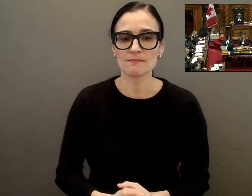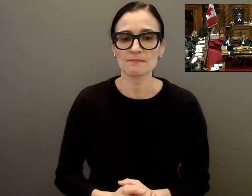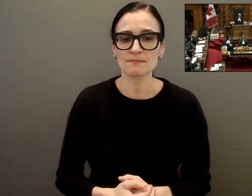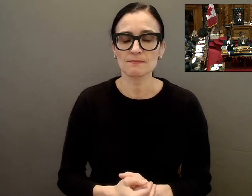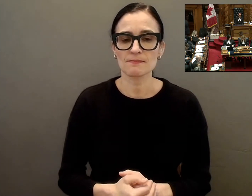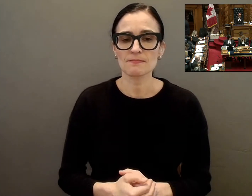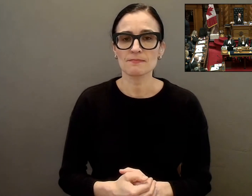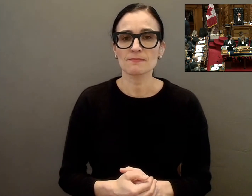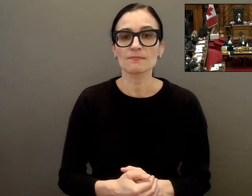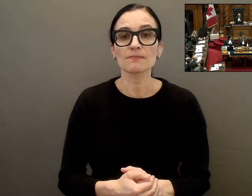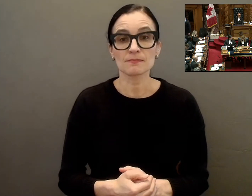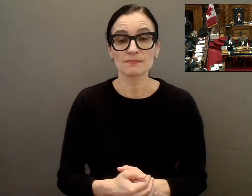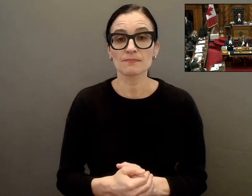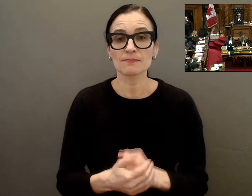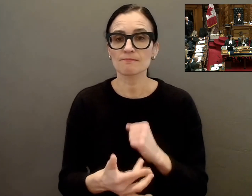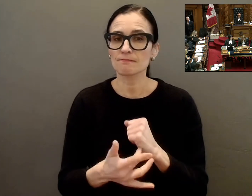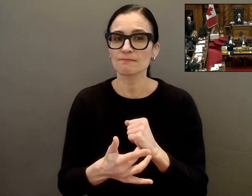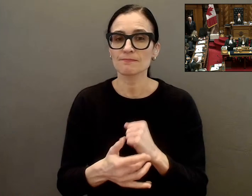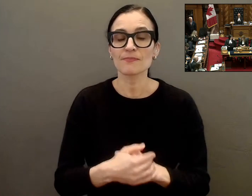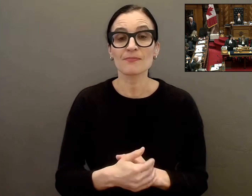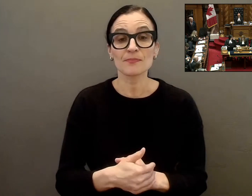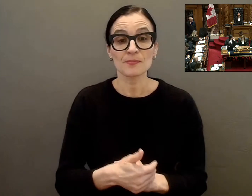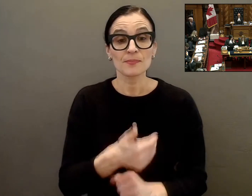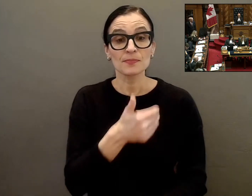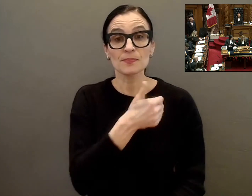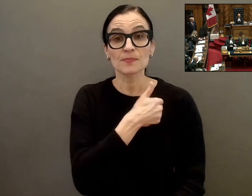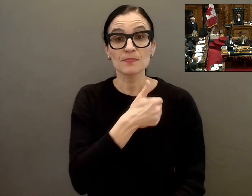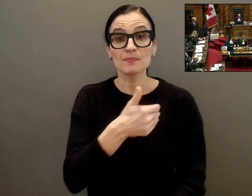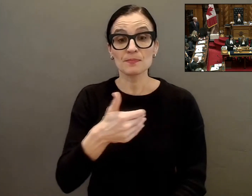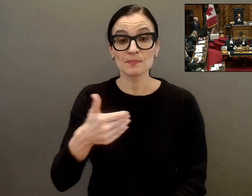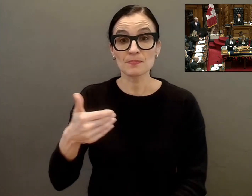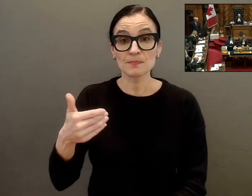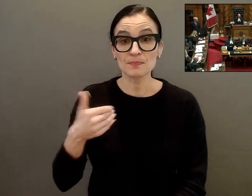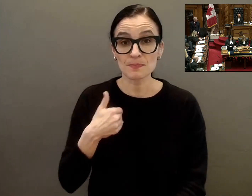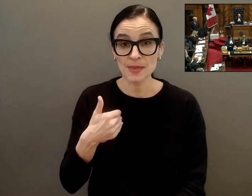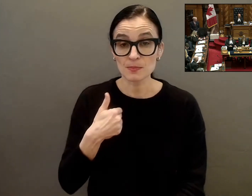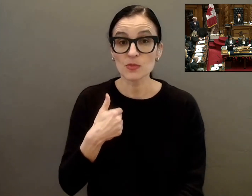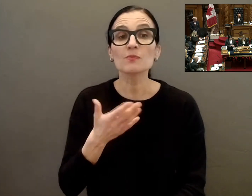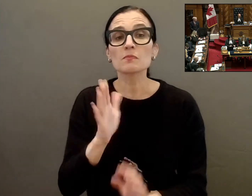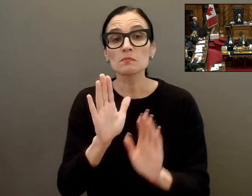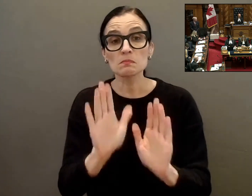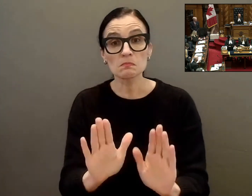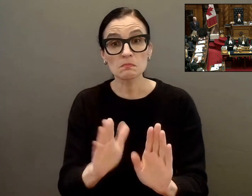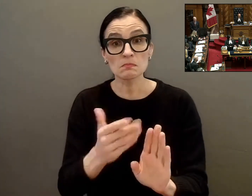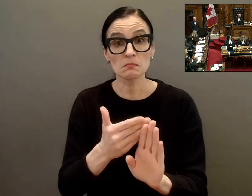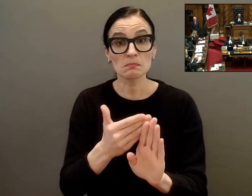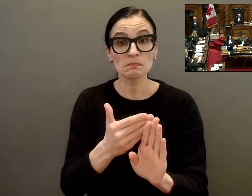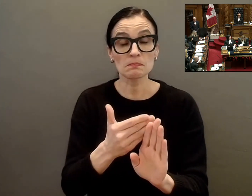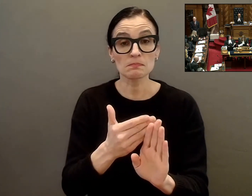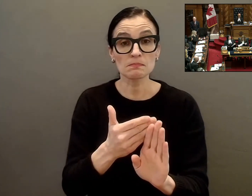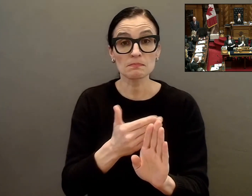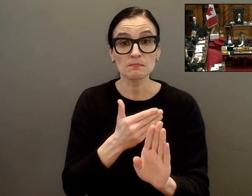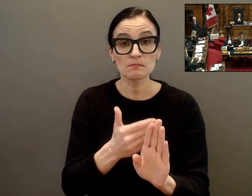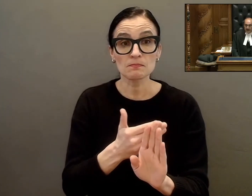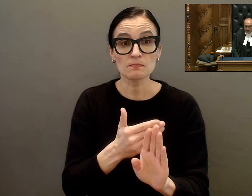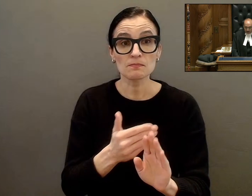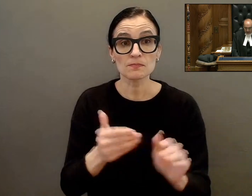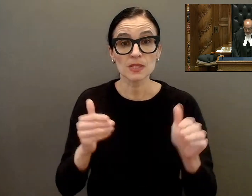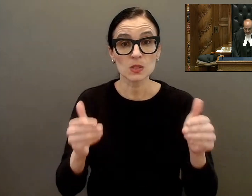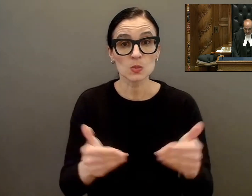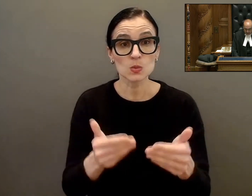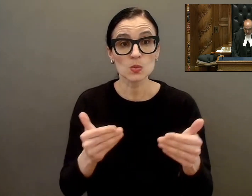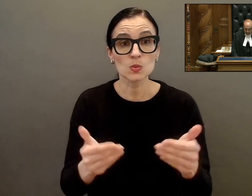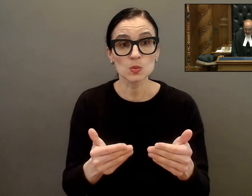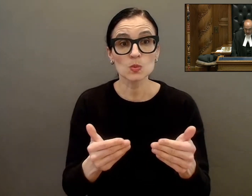Members, before I invite the members to introduce their guests, I would like to introduce one very special guest today in the